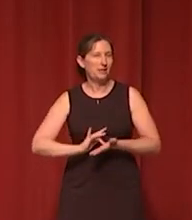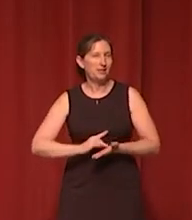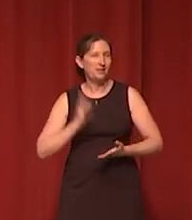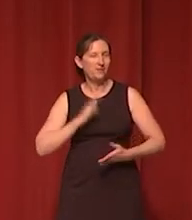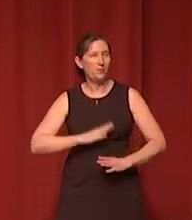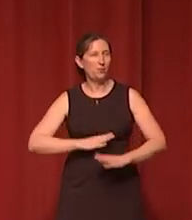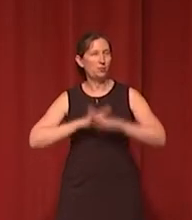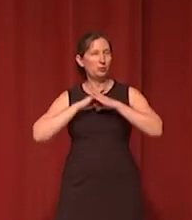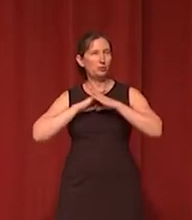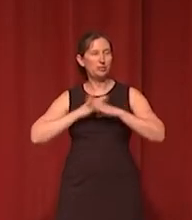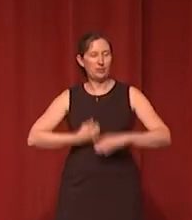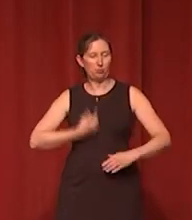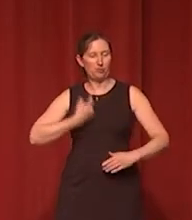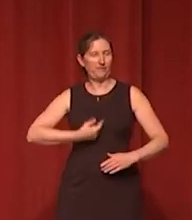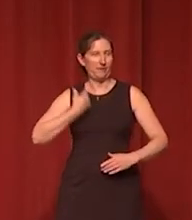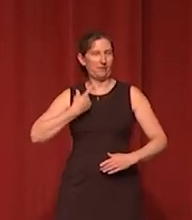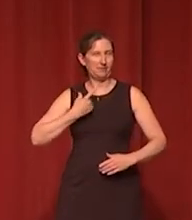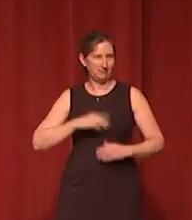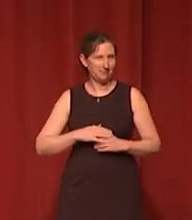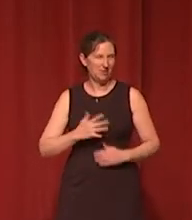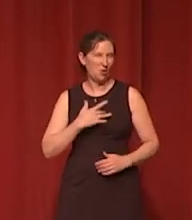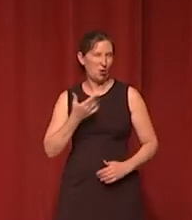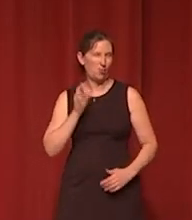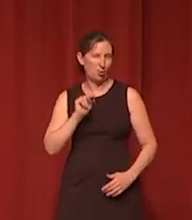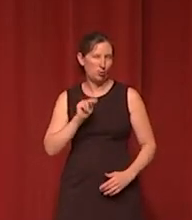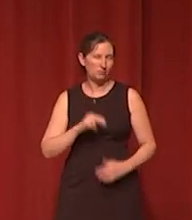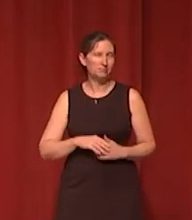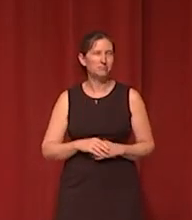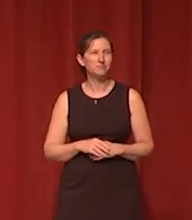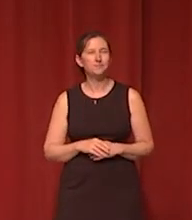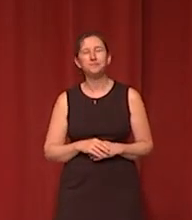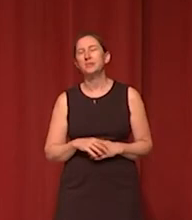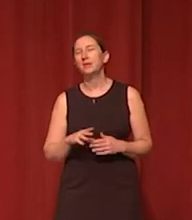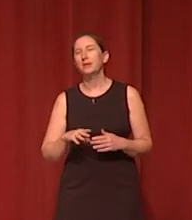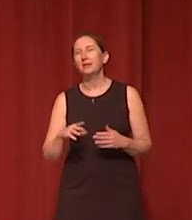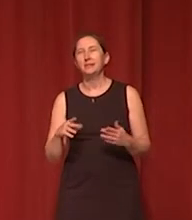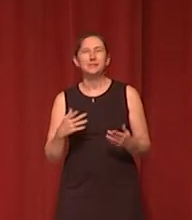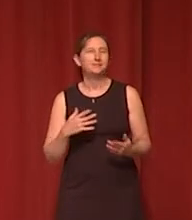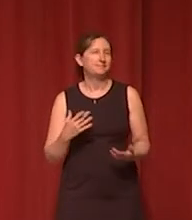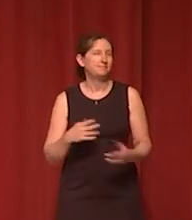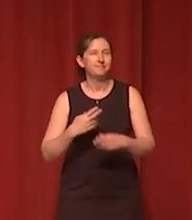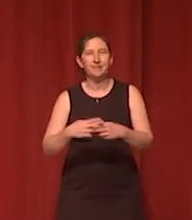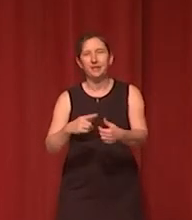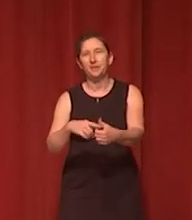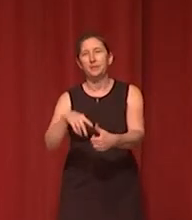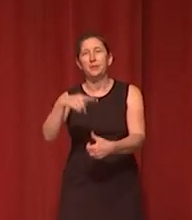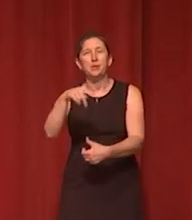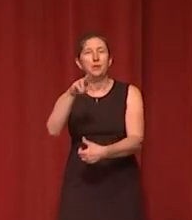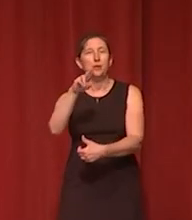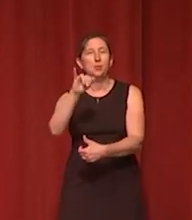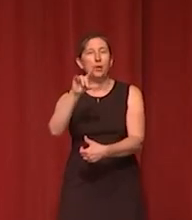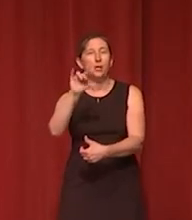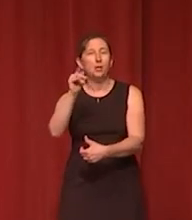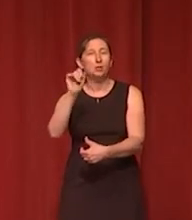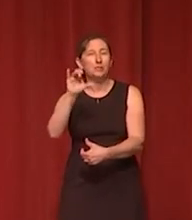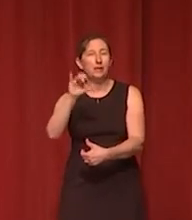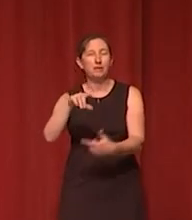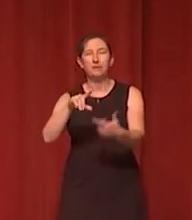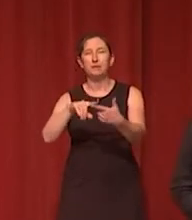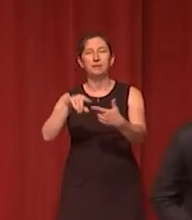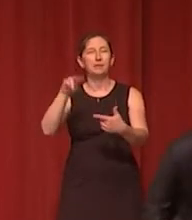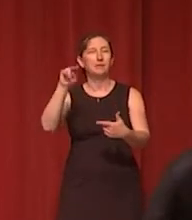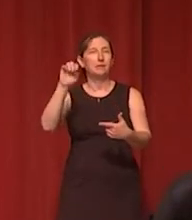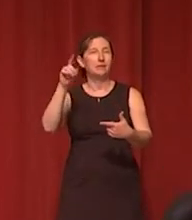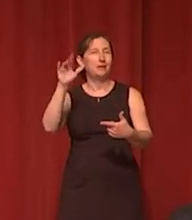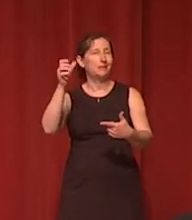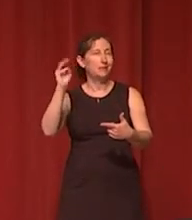and heartburn. You may know them as Prilosec, Nexium, in the marketplace,